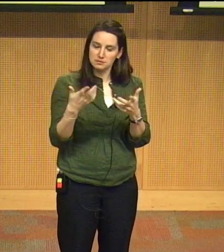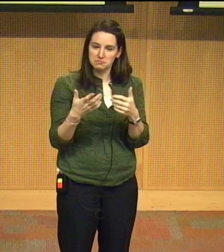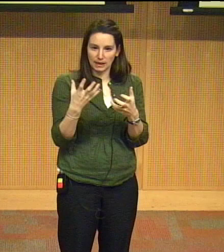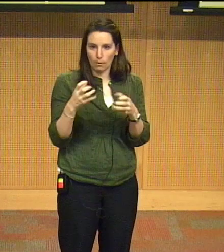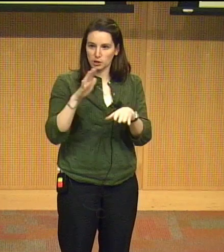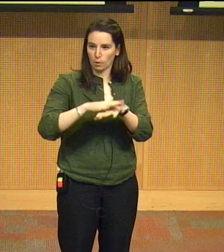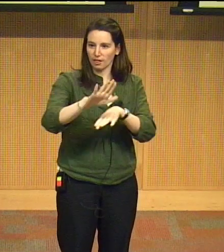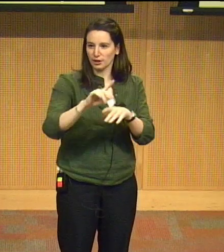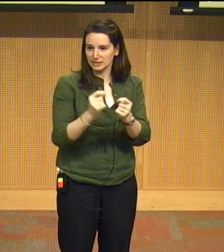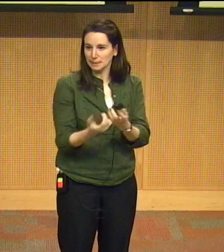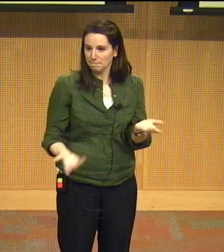they want you on their team.